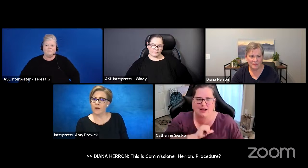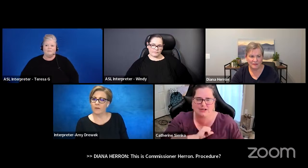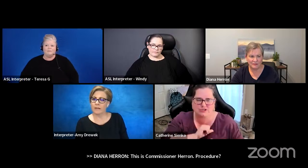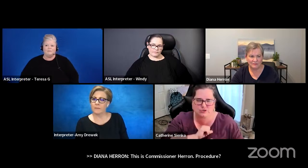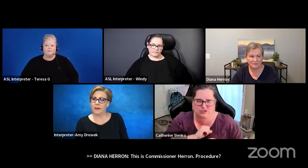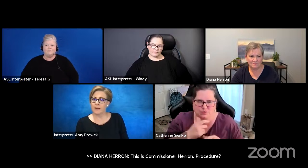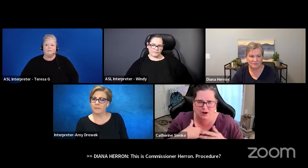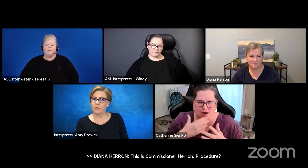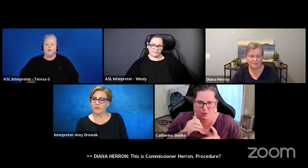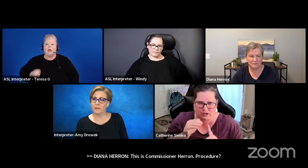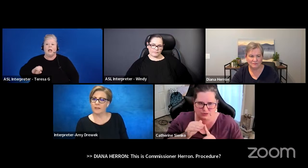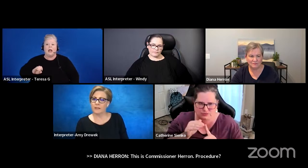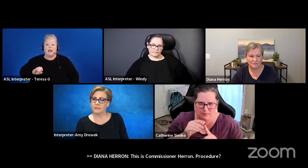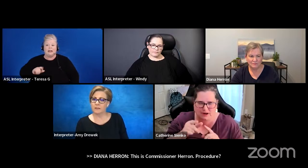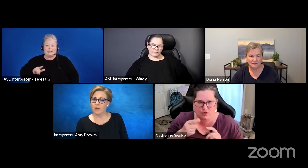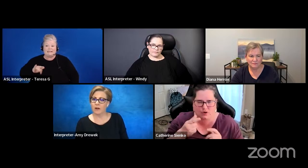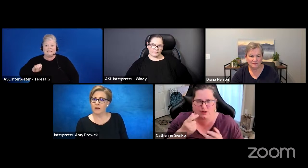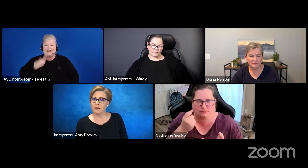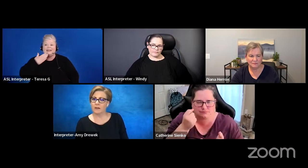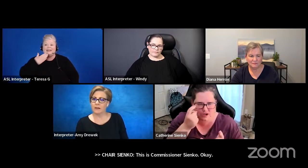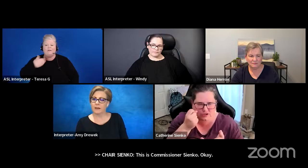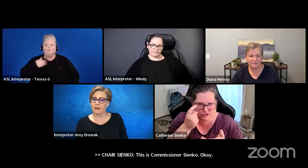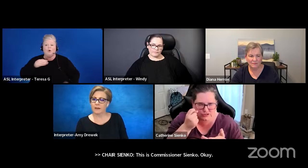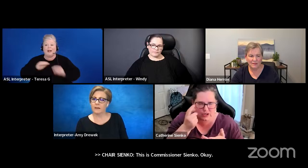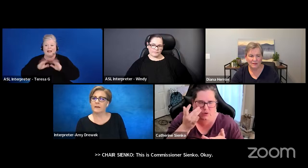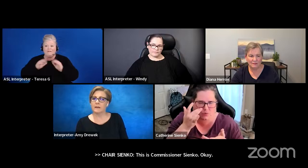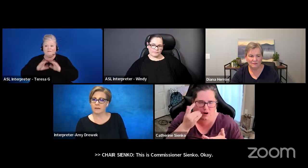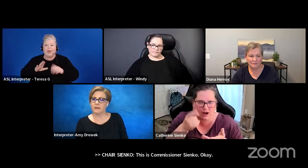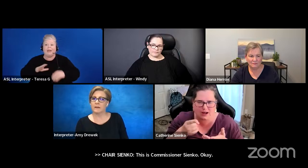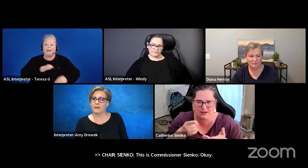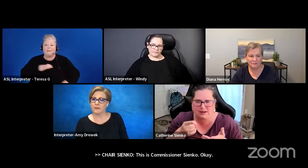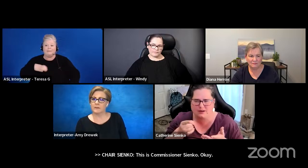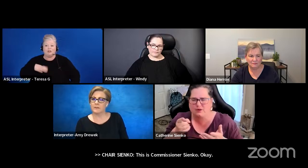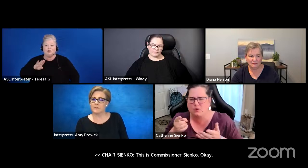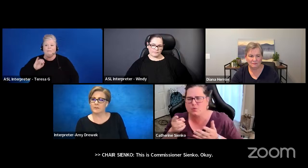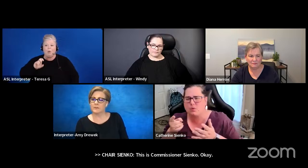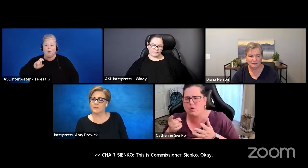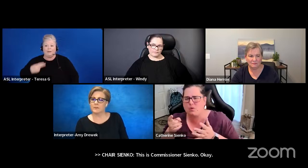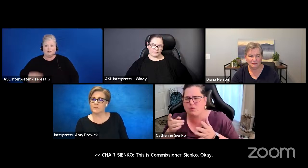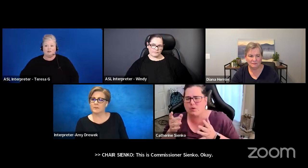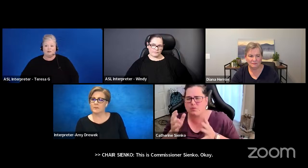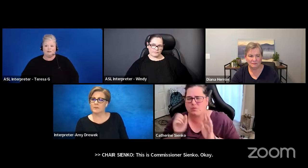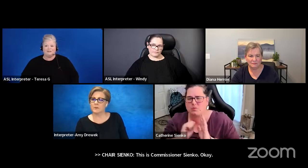Okay, We've thank you for already clarifying, made Commissioner movement Bull-Martin. on.